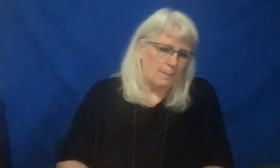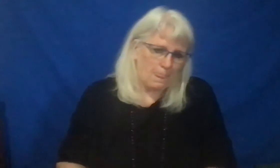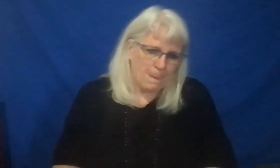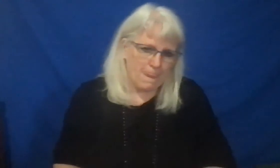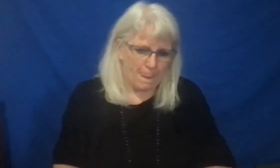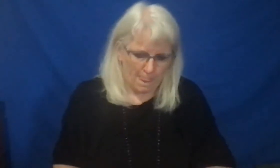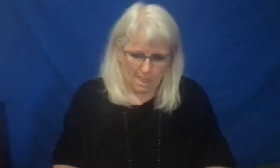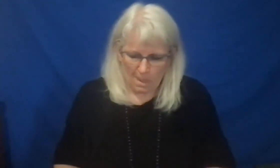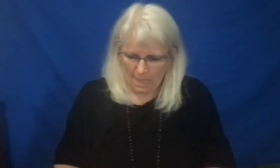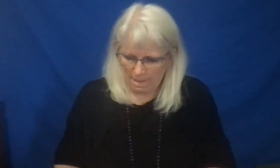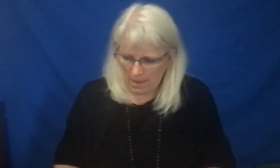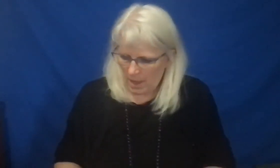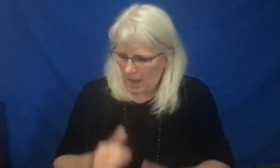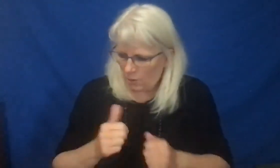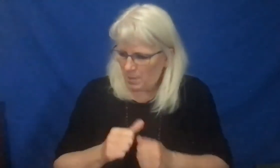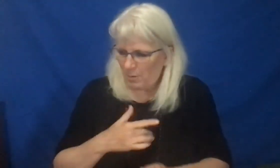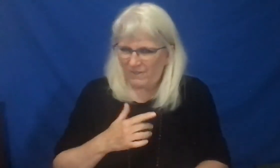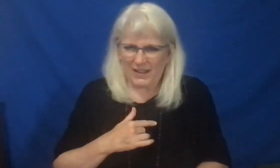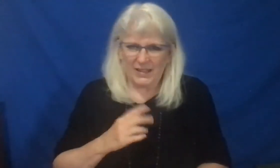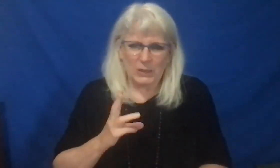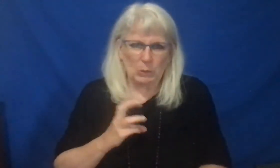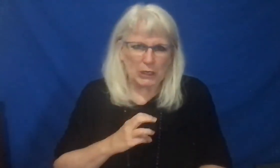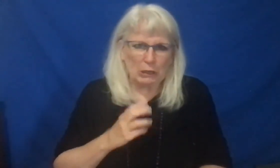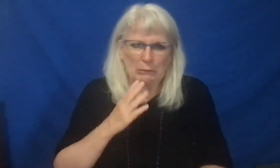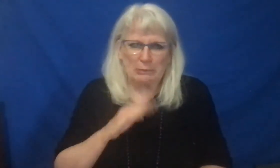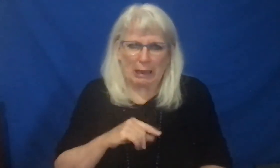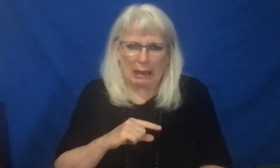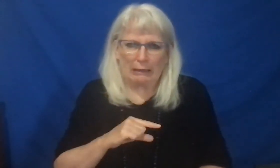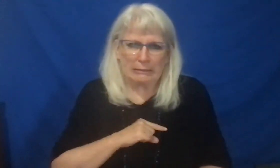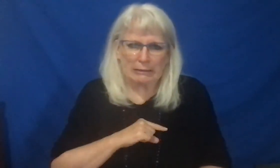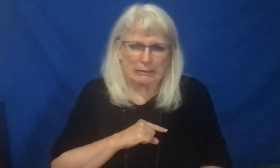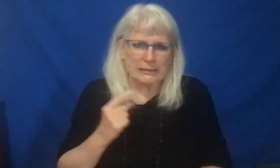I don't know, guilty, weird, bad for having such